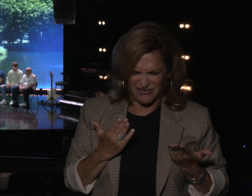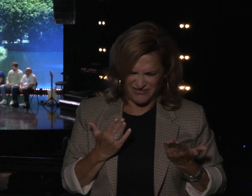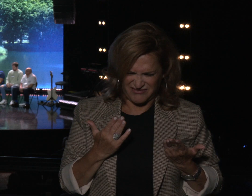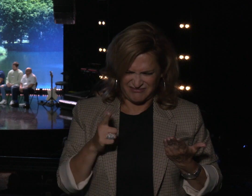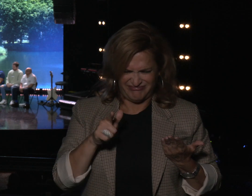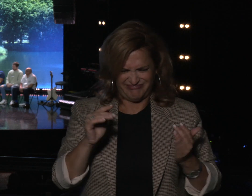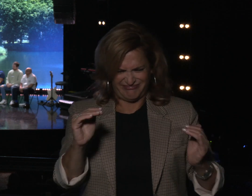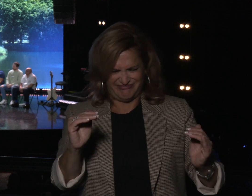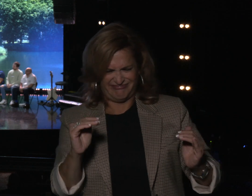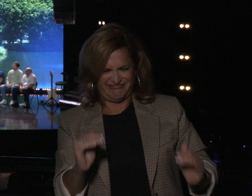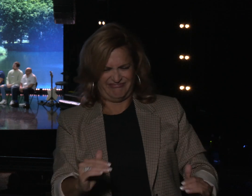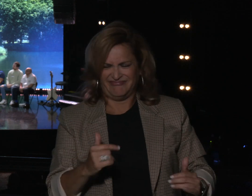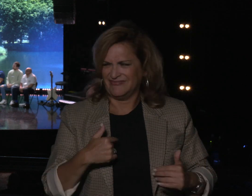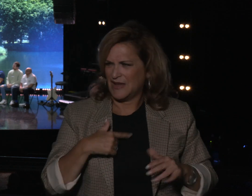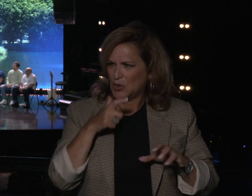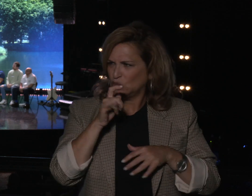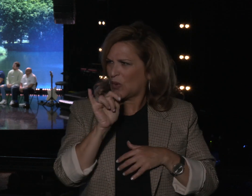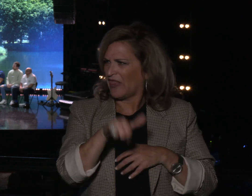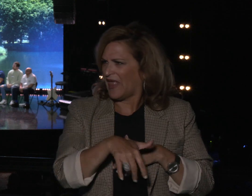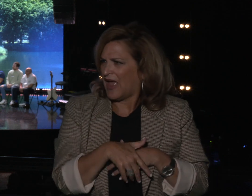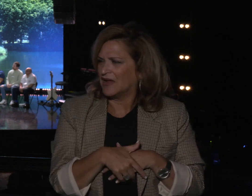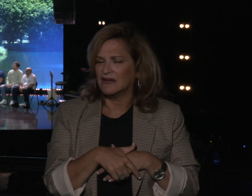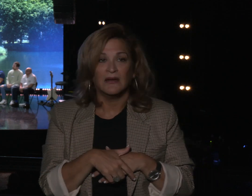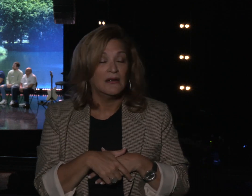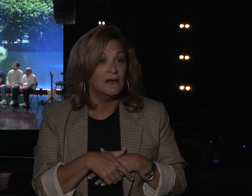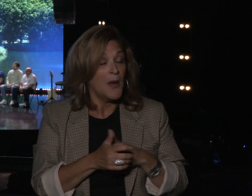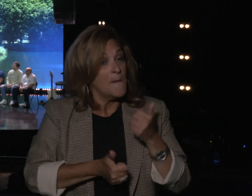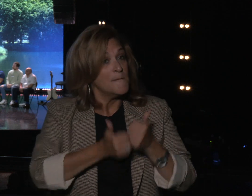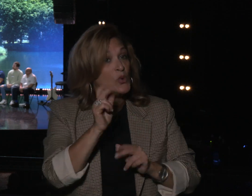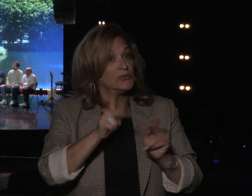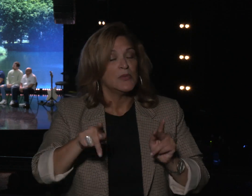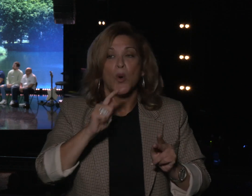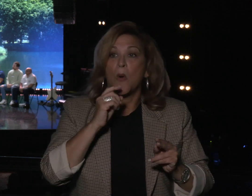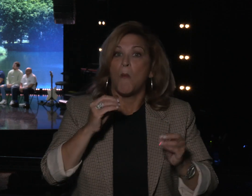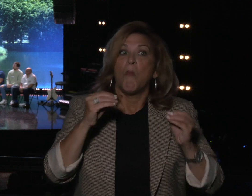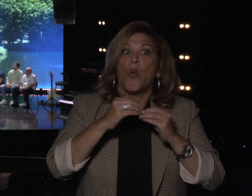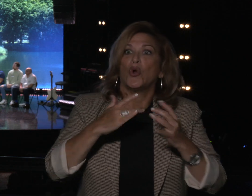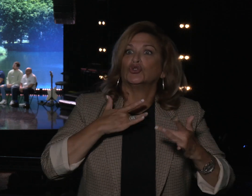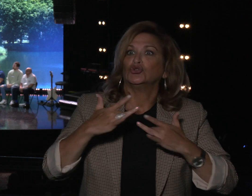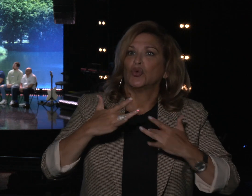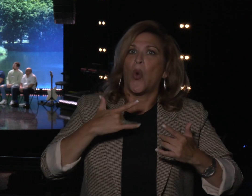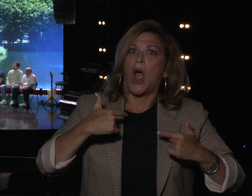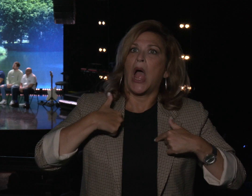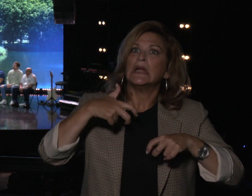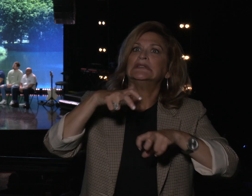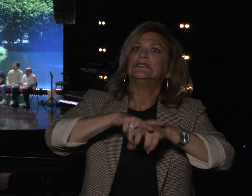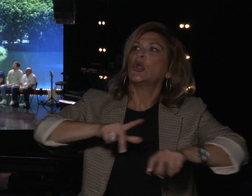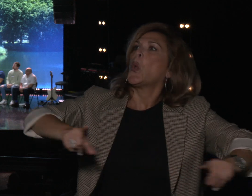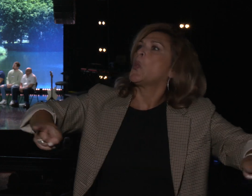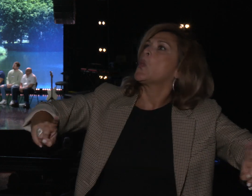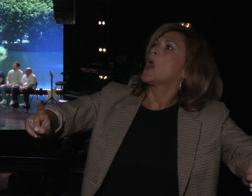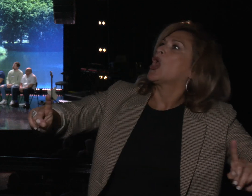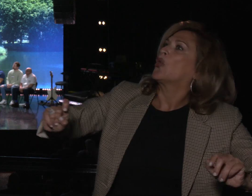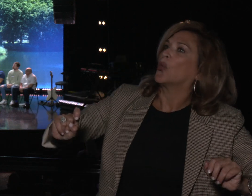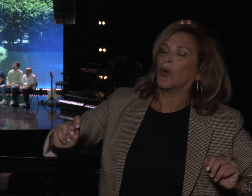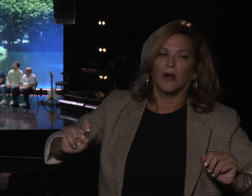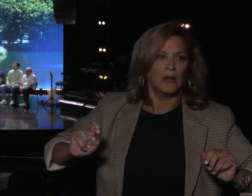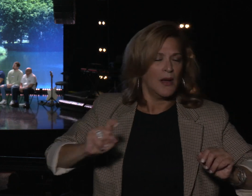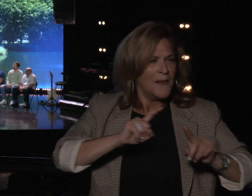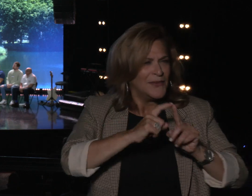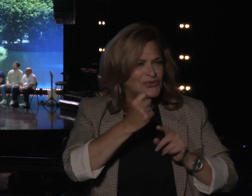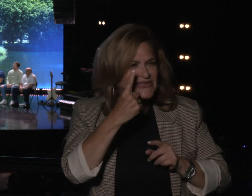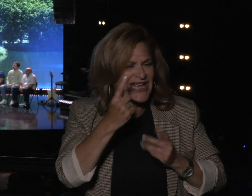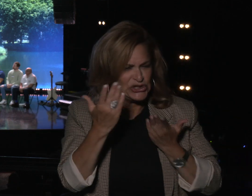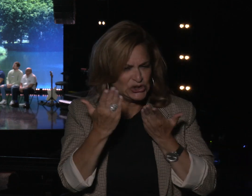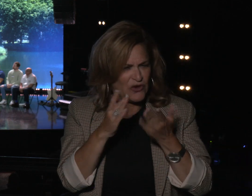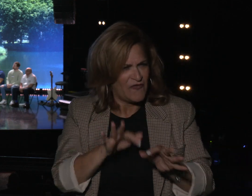doing that. So many times we're more concerned with where we sit than where we serve. Serving is a sign of health. It's a sign